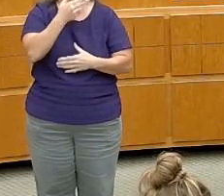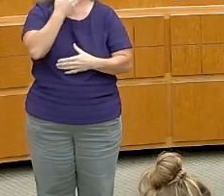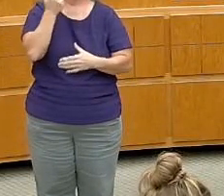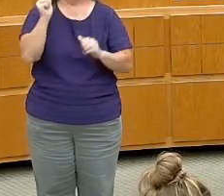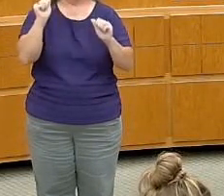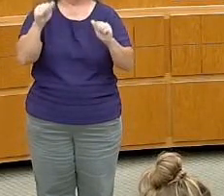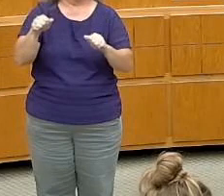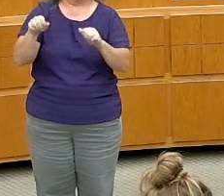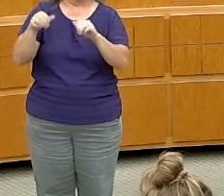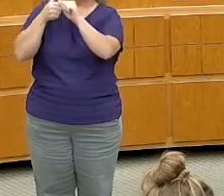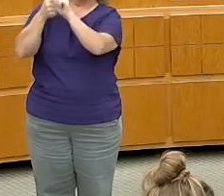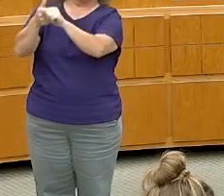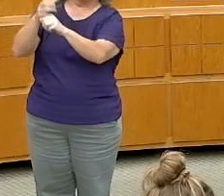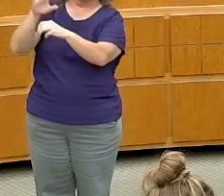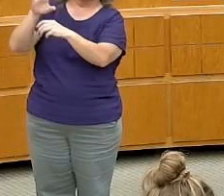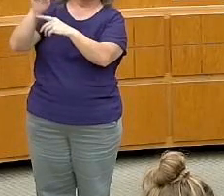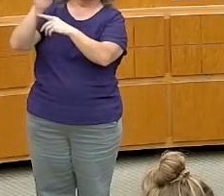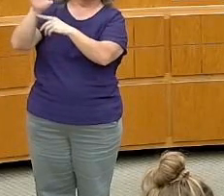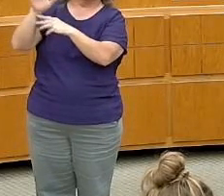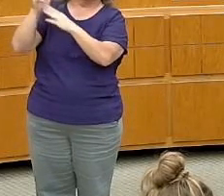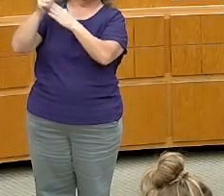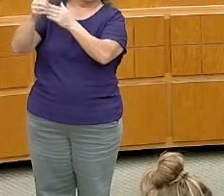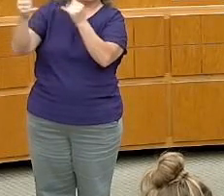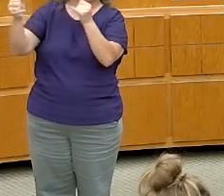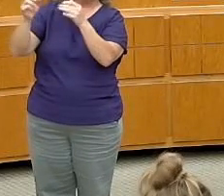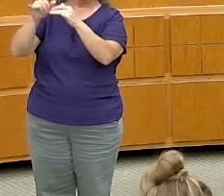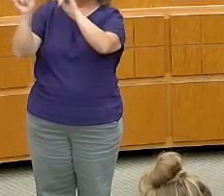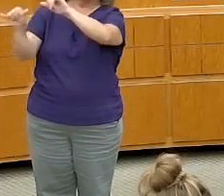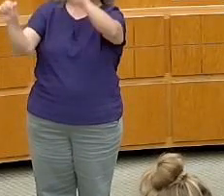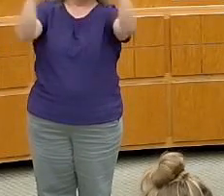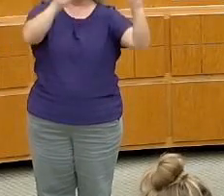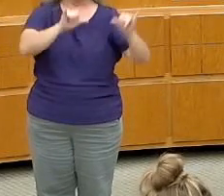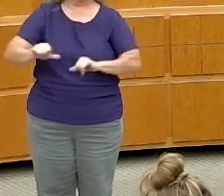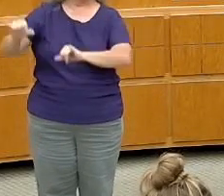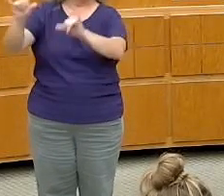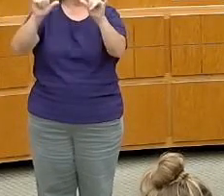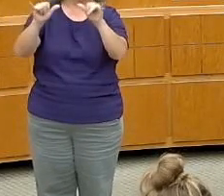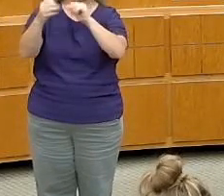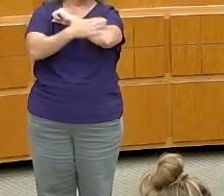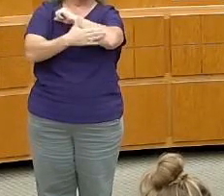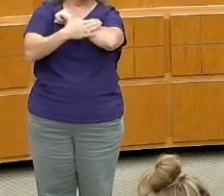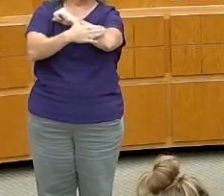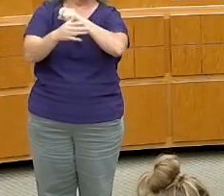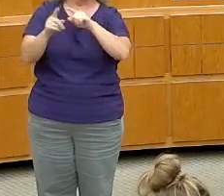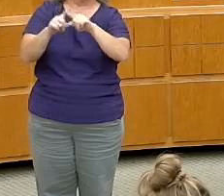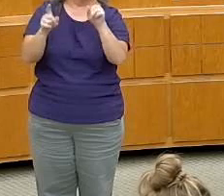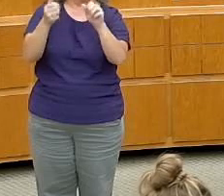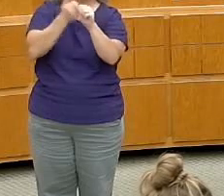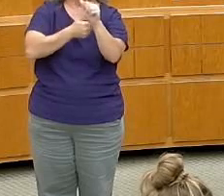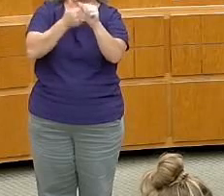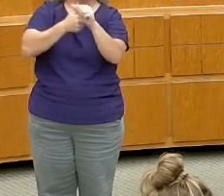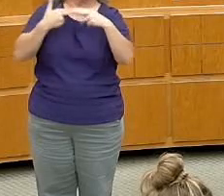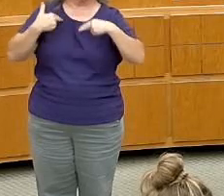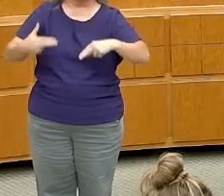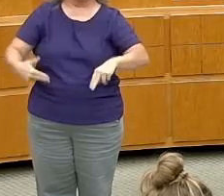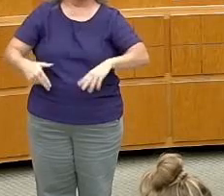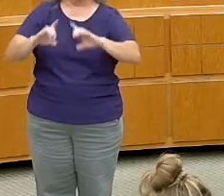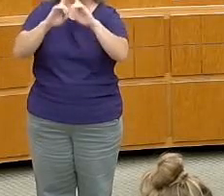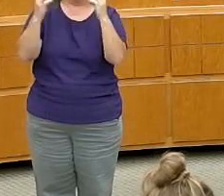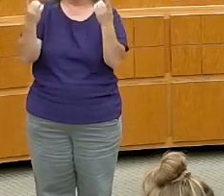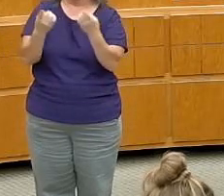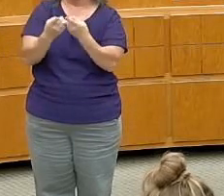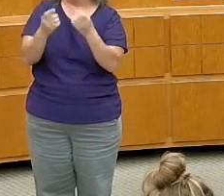with the CDC guidelines, and they are uniform across the land. Right? But each health authority, each health